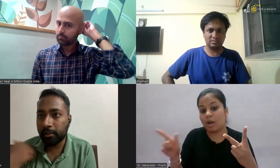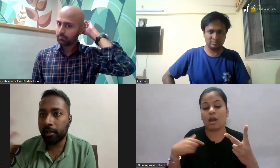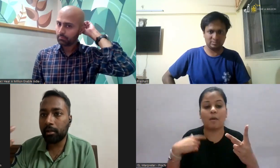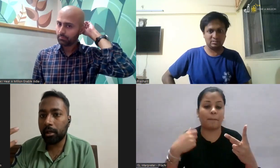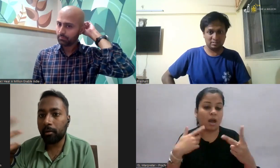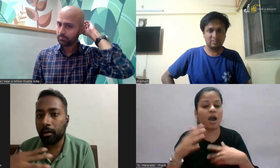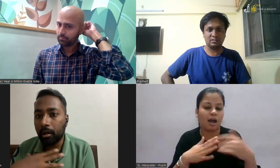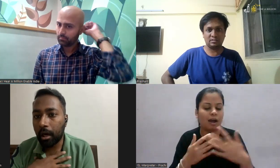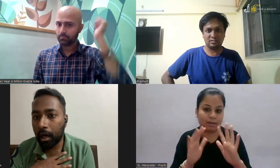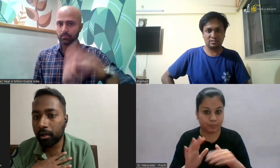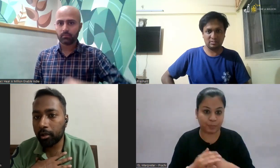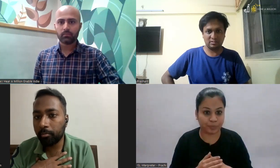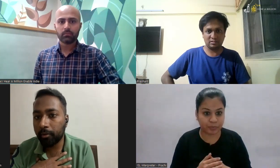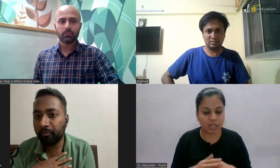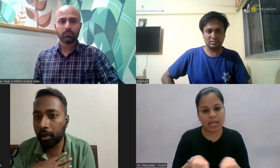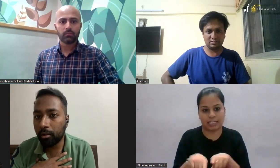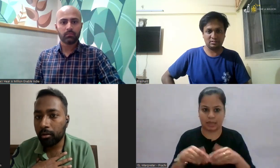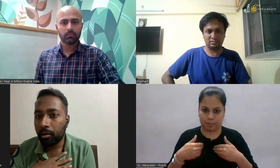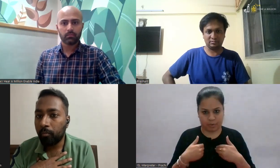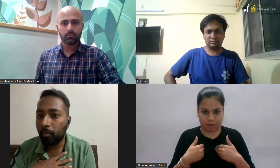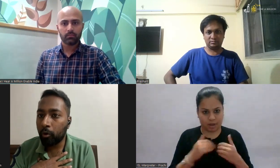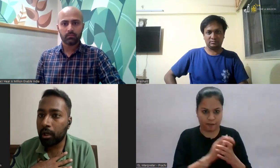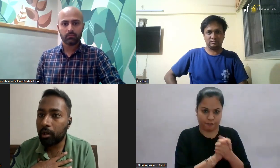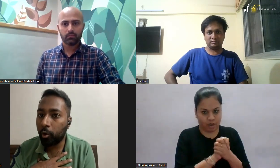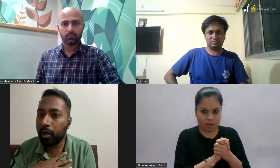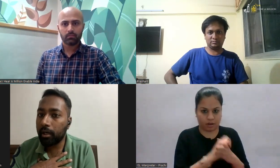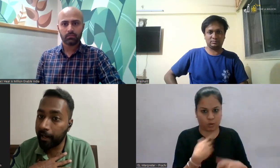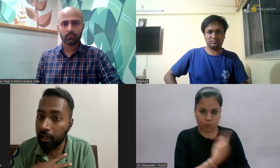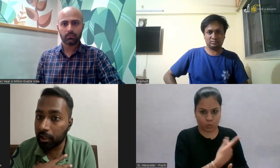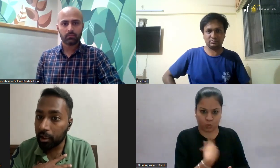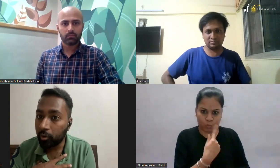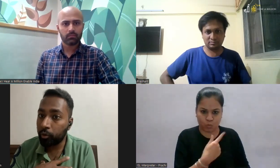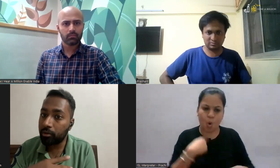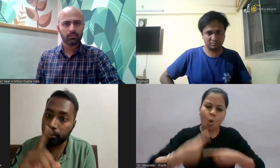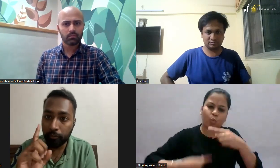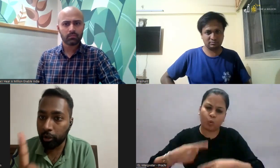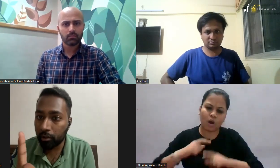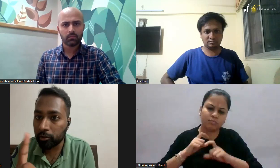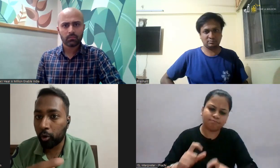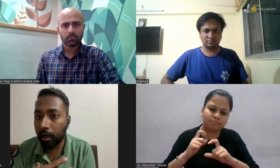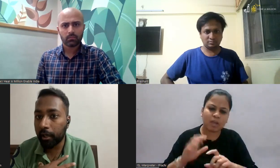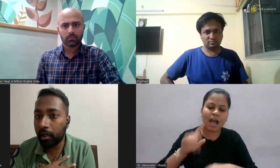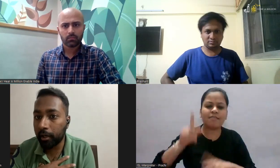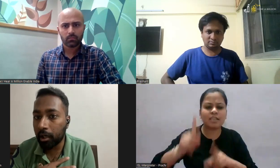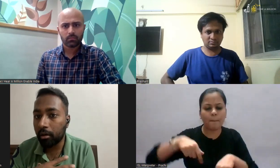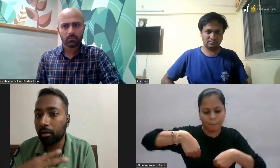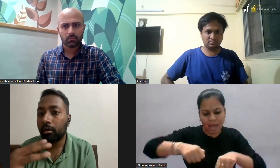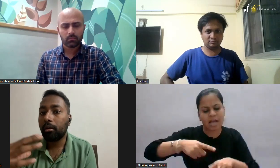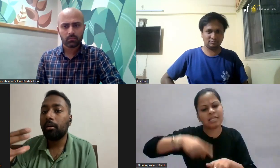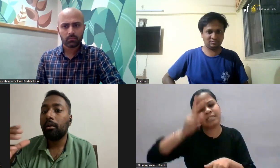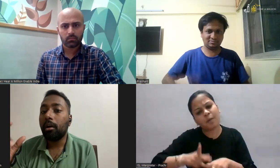I am saying that I and my friend both are going daily on the same vehicle, so I can